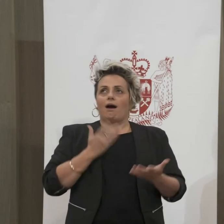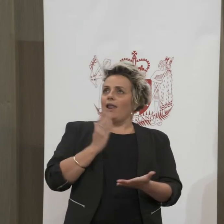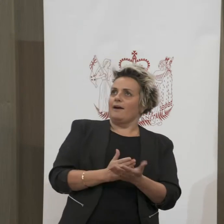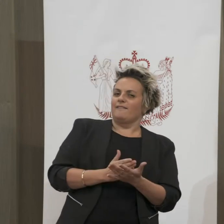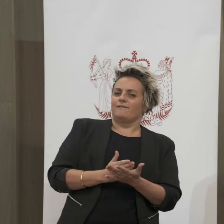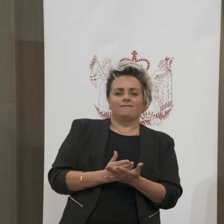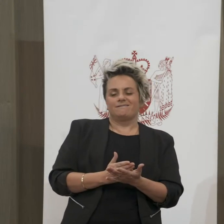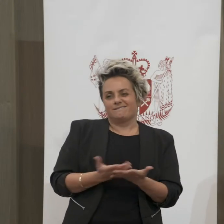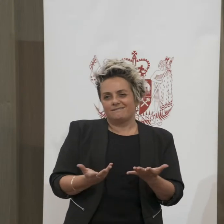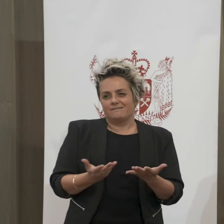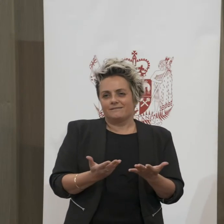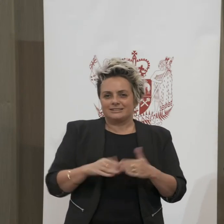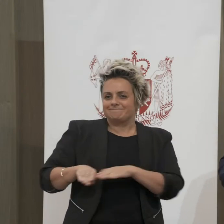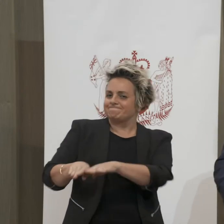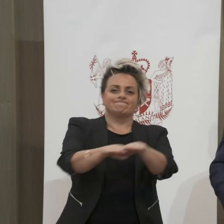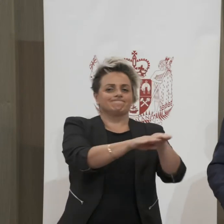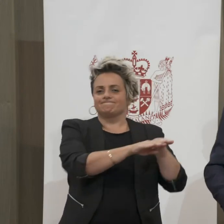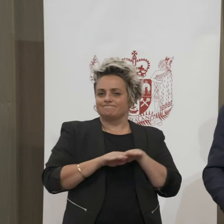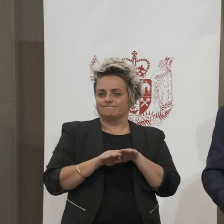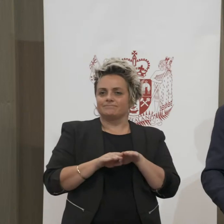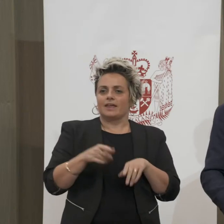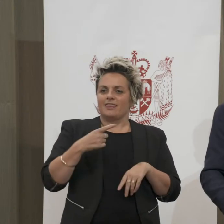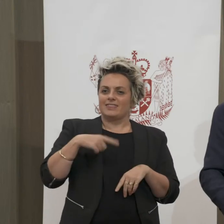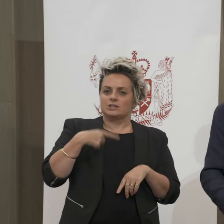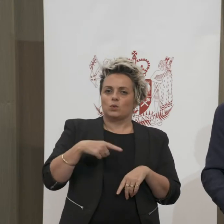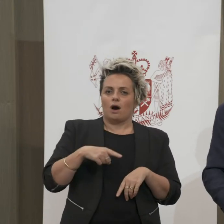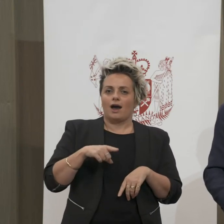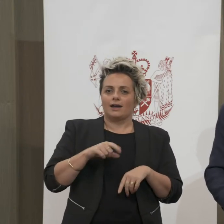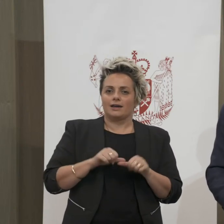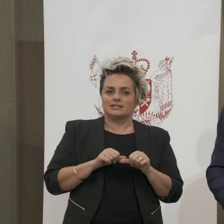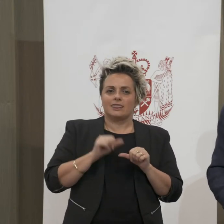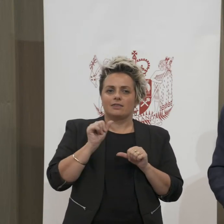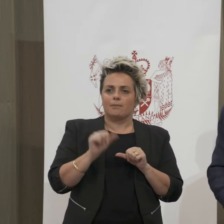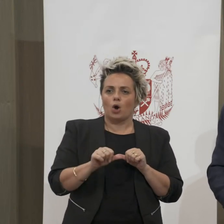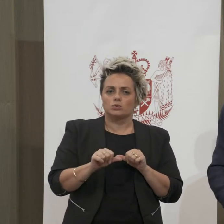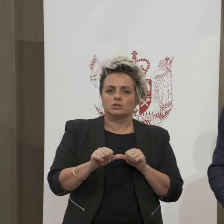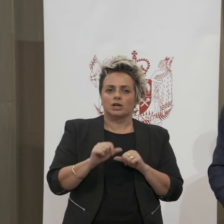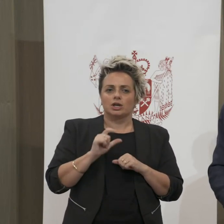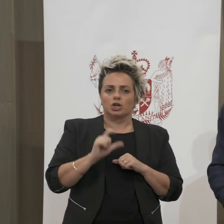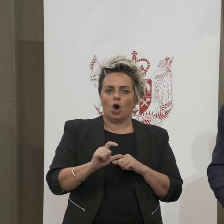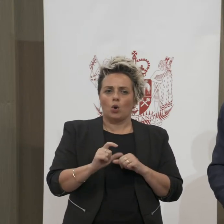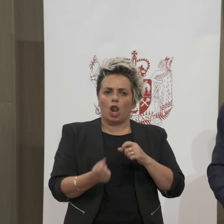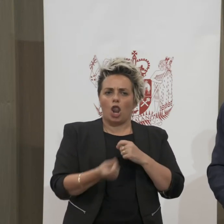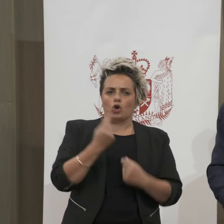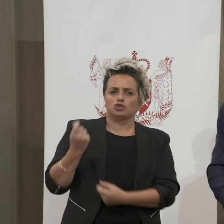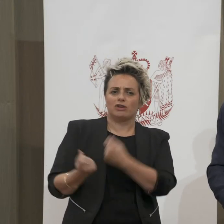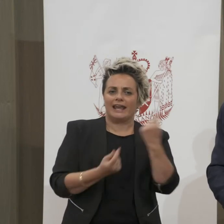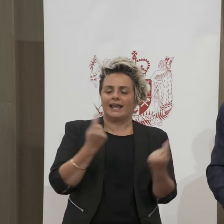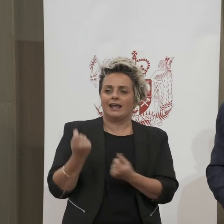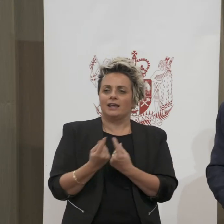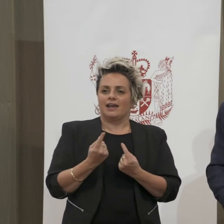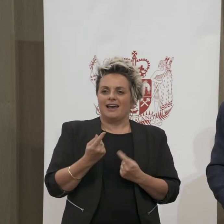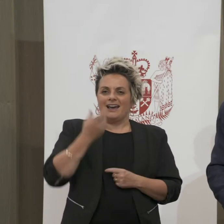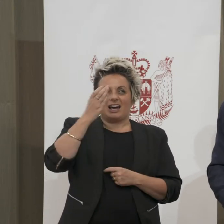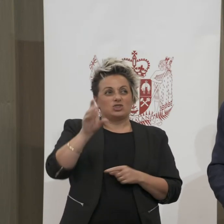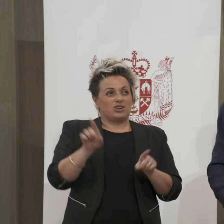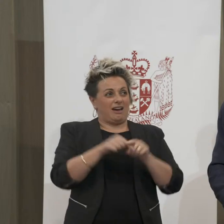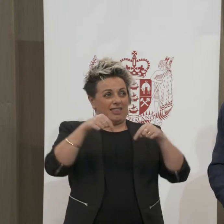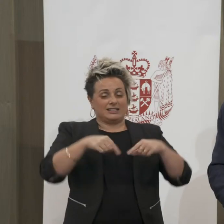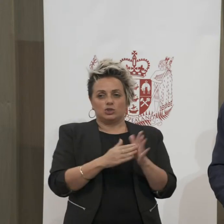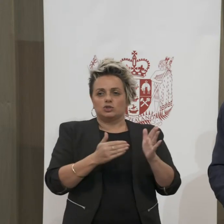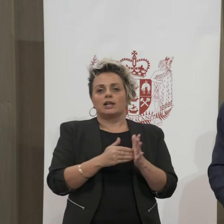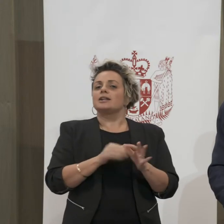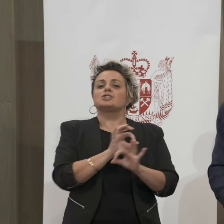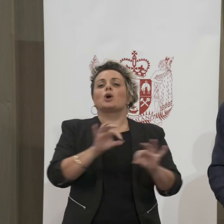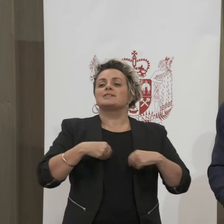you live. That's why it's become known as the postcode lottery, and in a country as small as New Zealand, we just don't